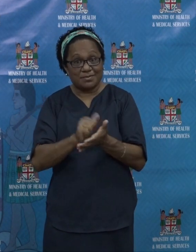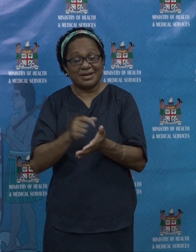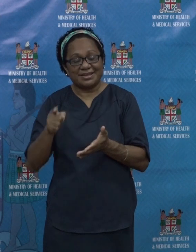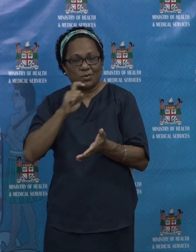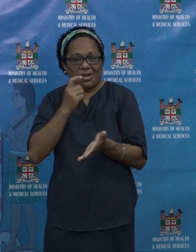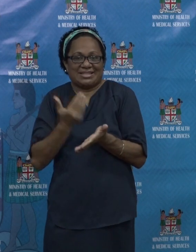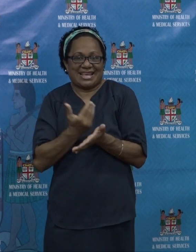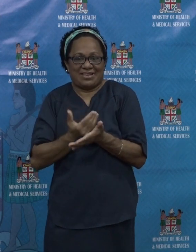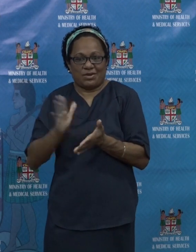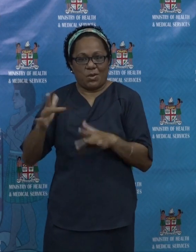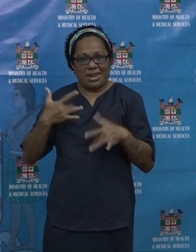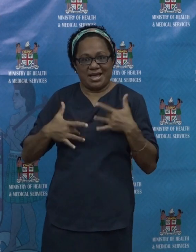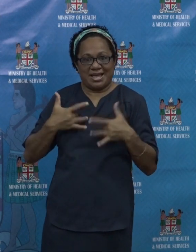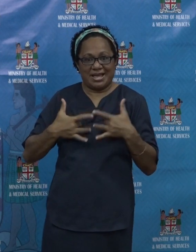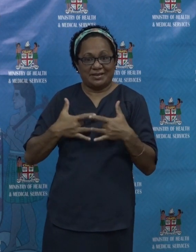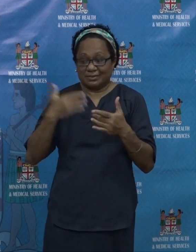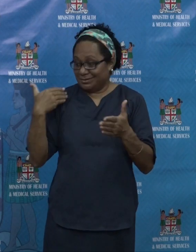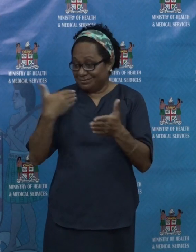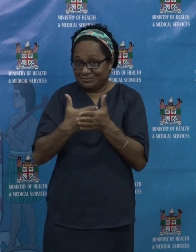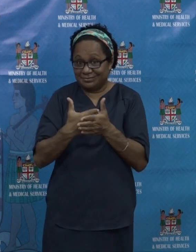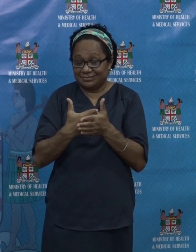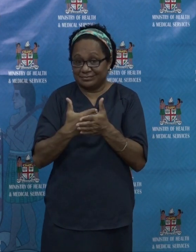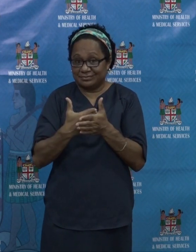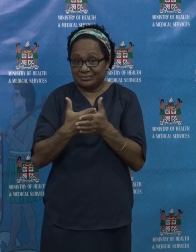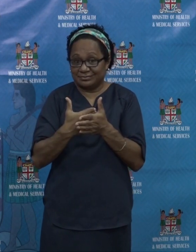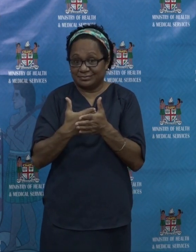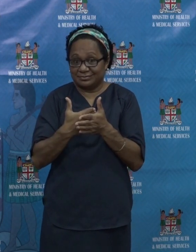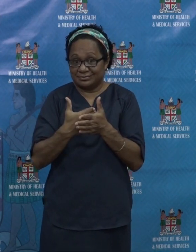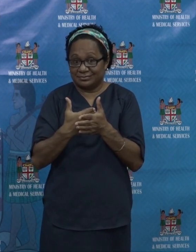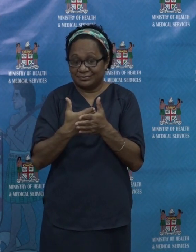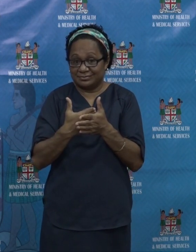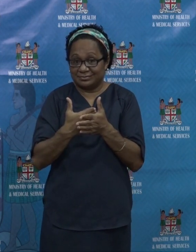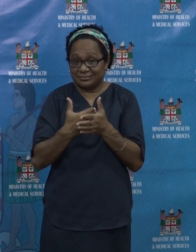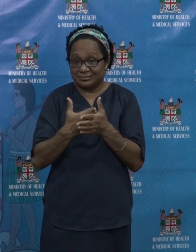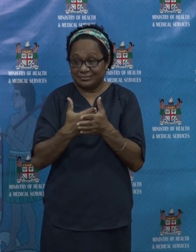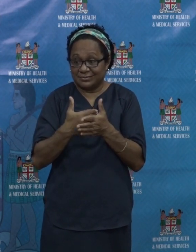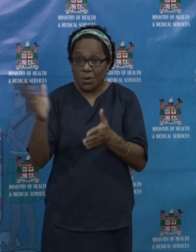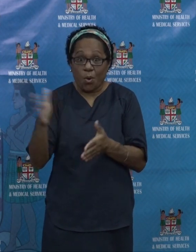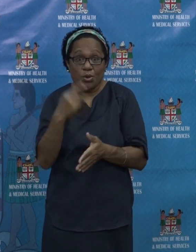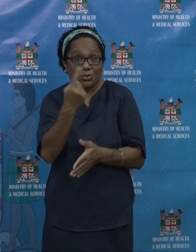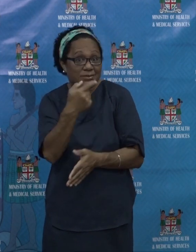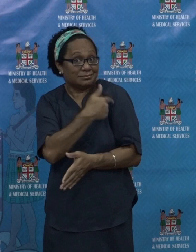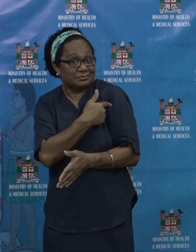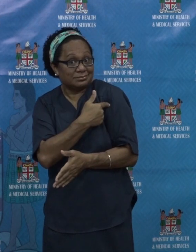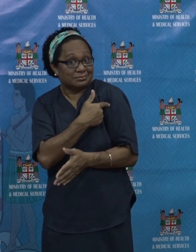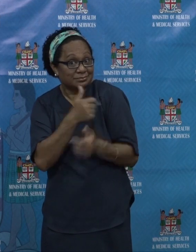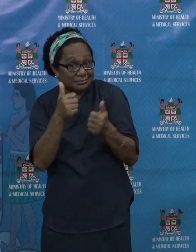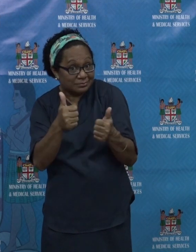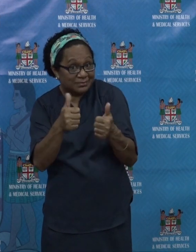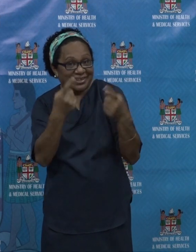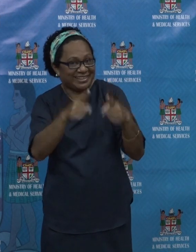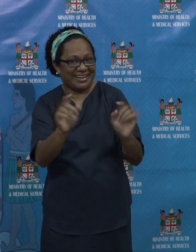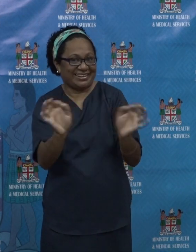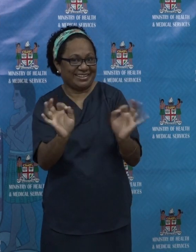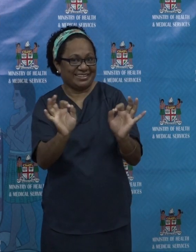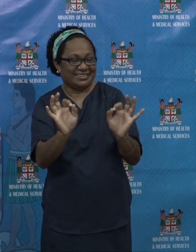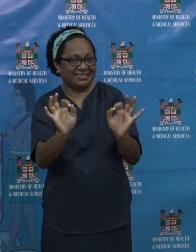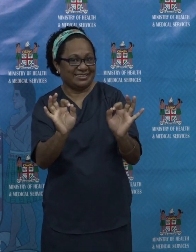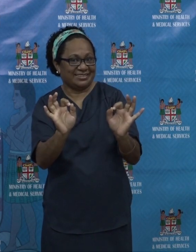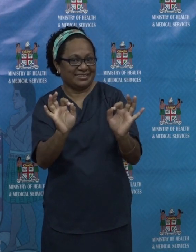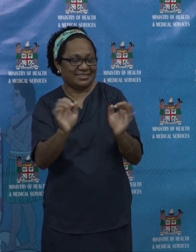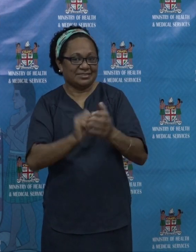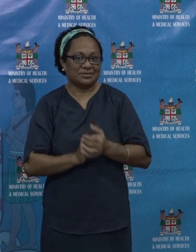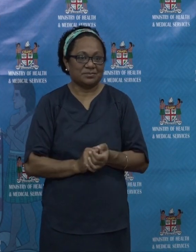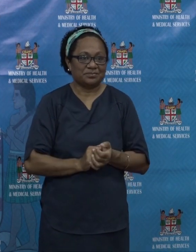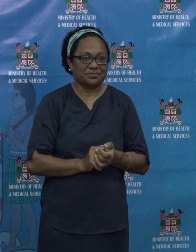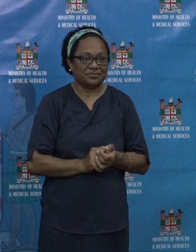date, nobody who has been fully vaccinated against COVID-19 has died in Fiji. And we